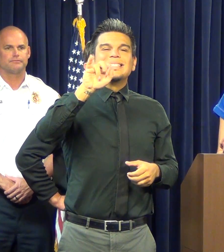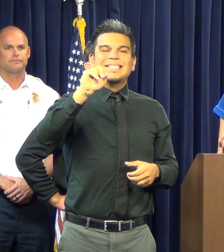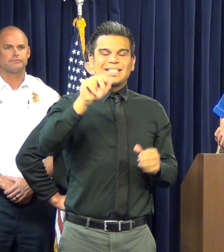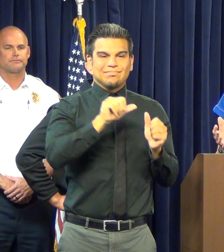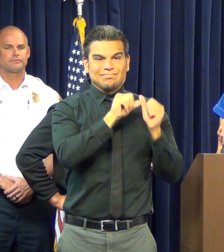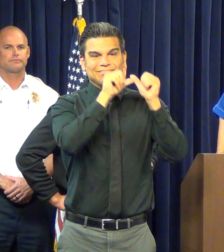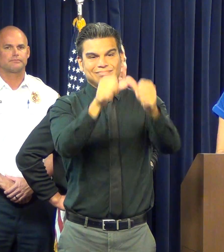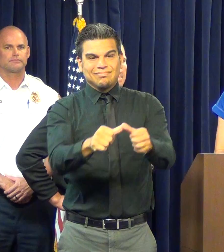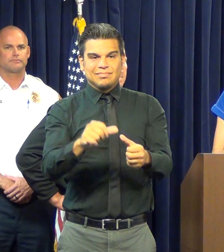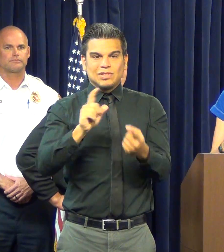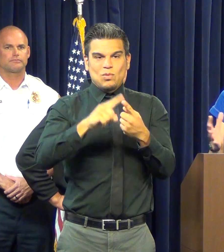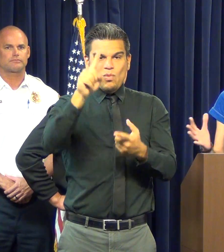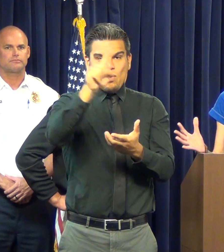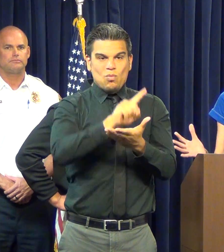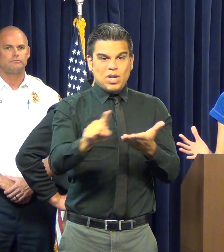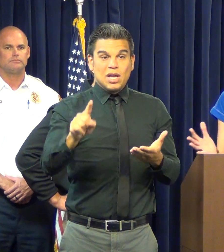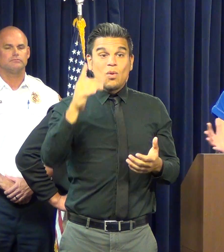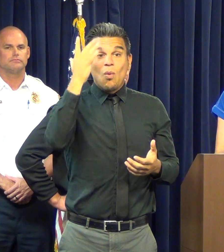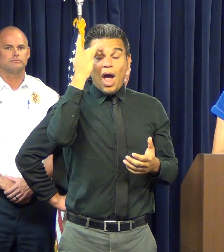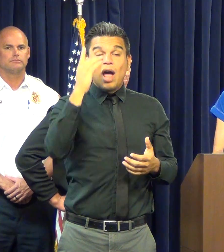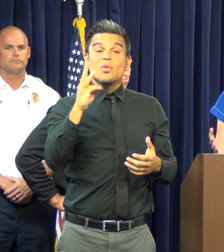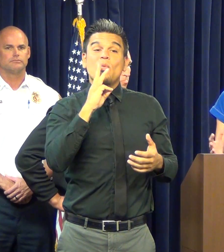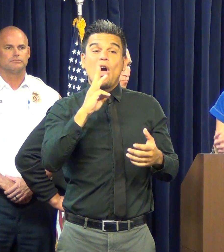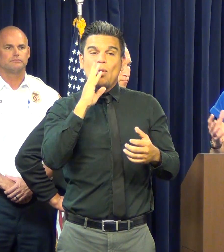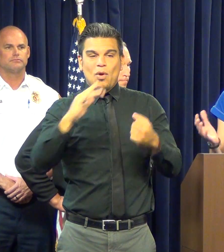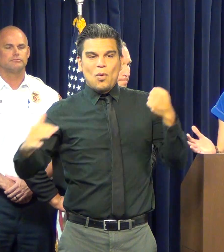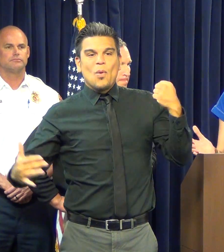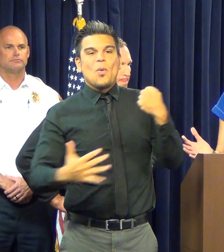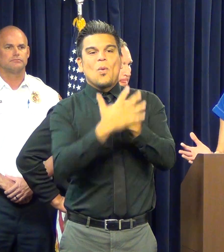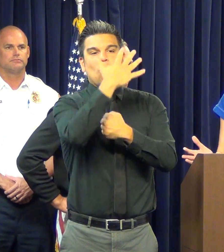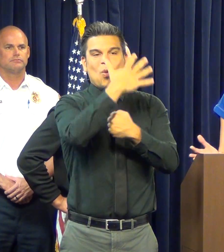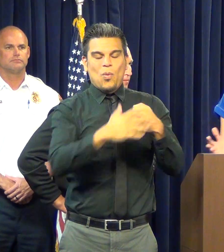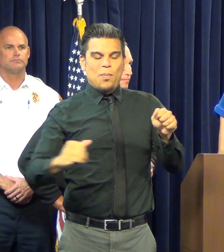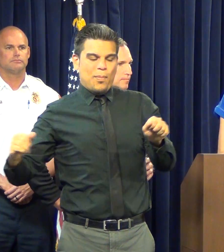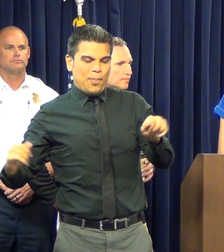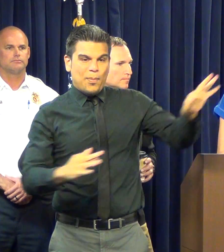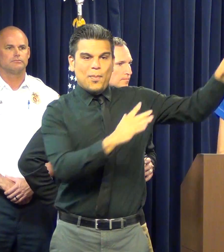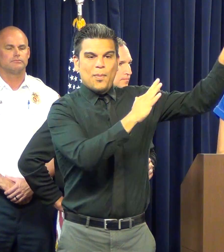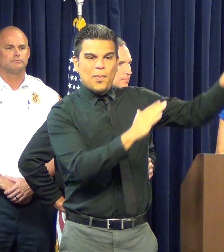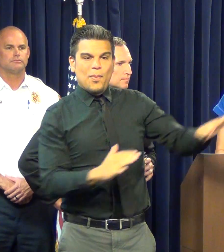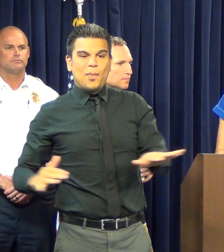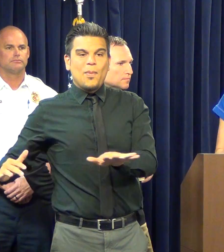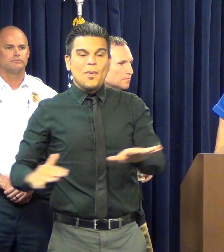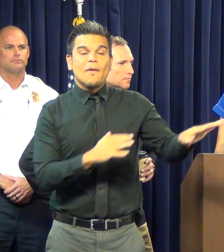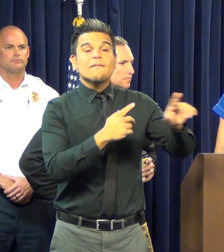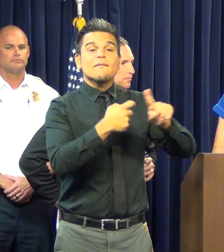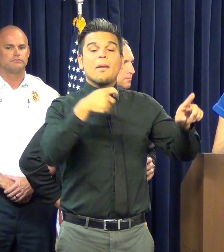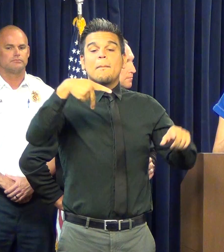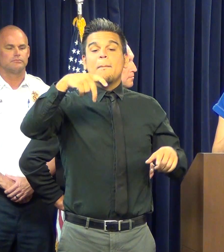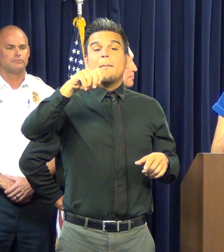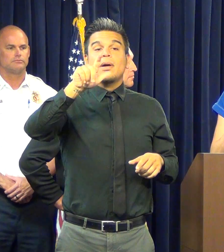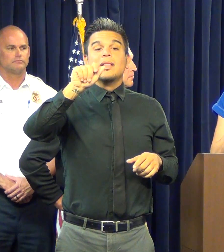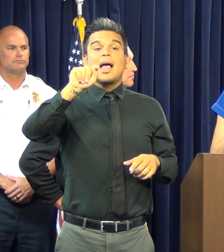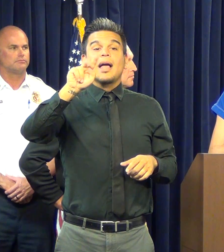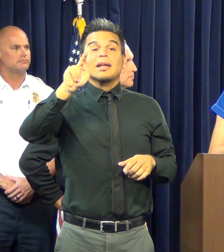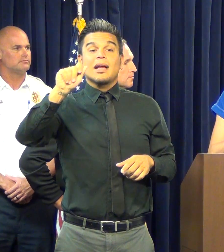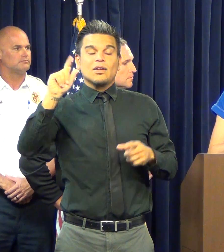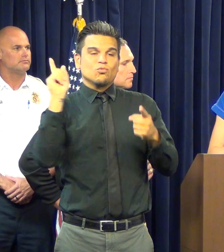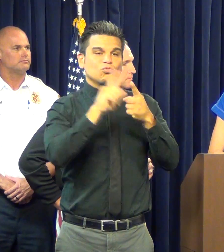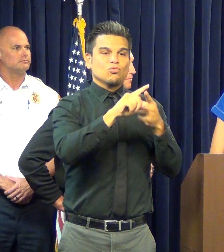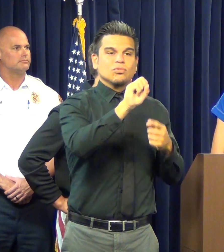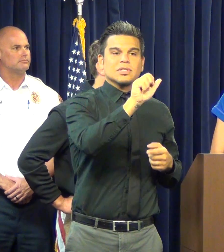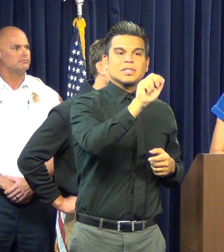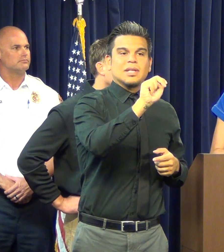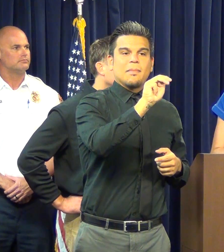week, and that's due to the water sloshing up and down north to south from Palatka back up to San Marco area. So those in normally